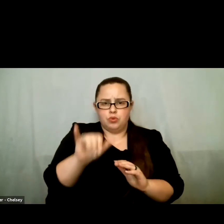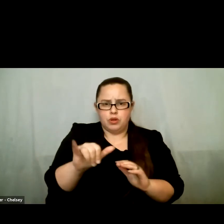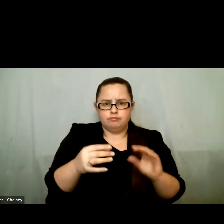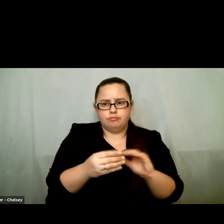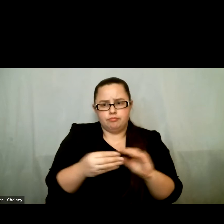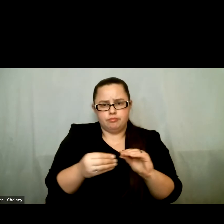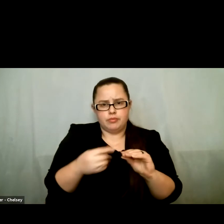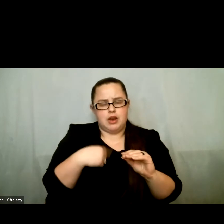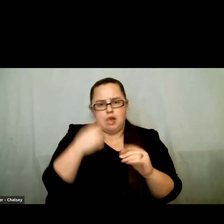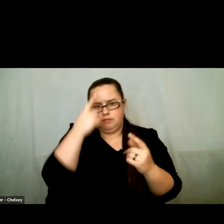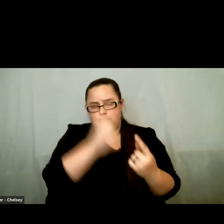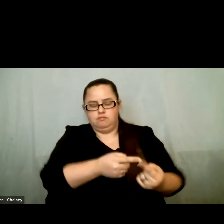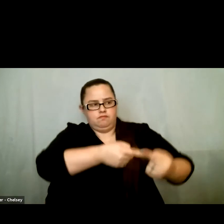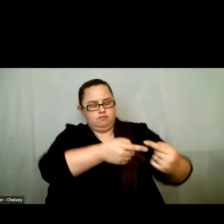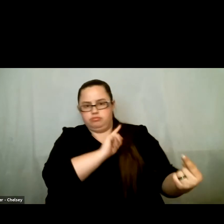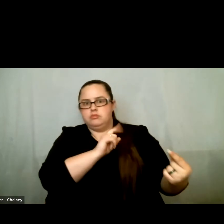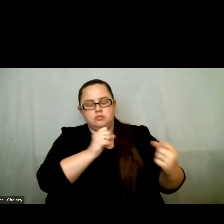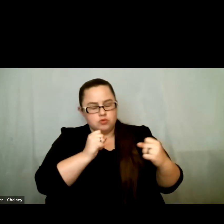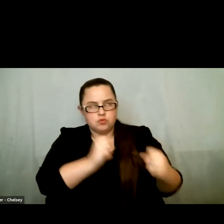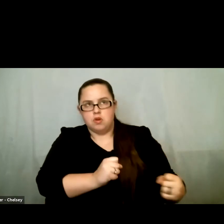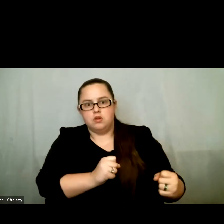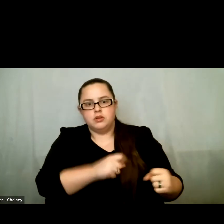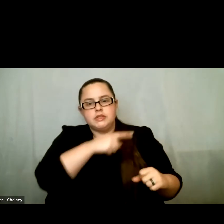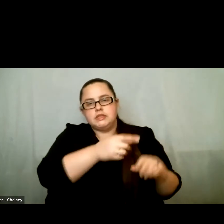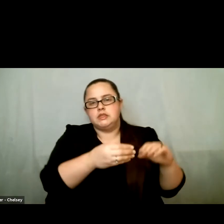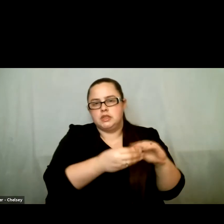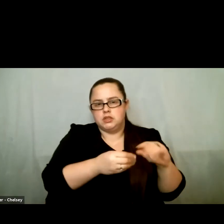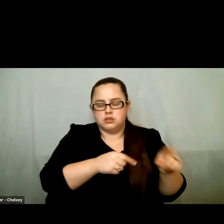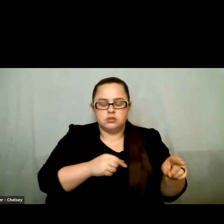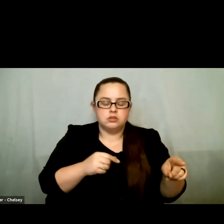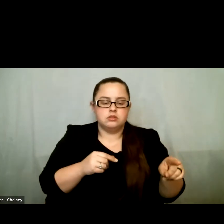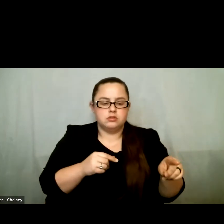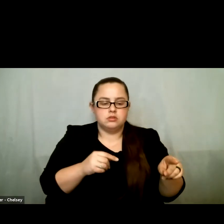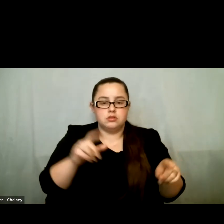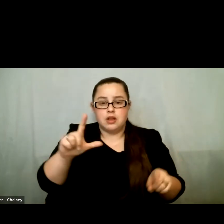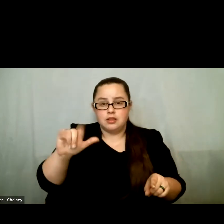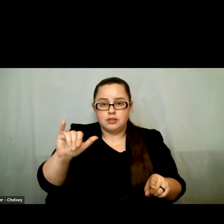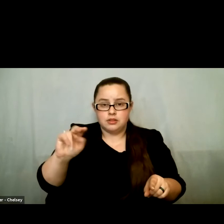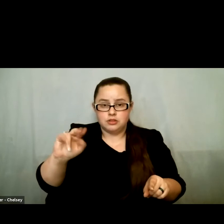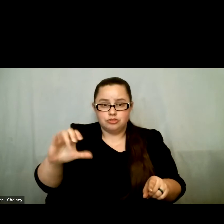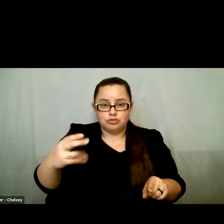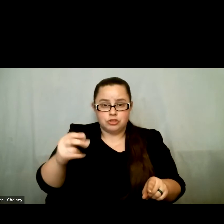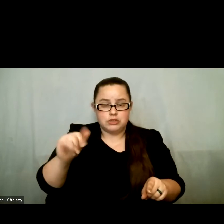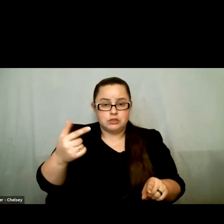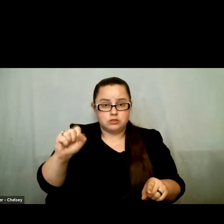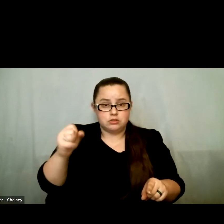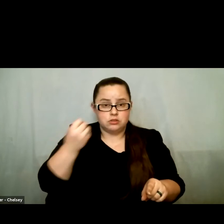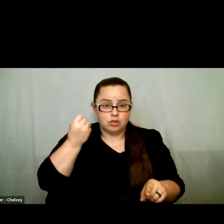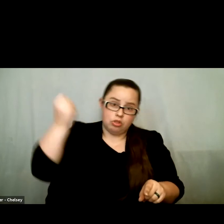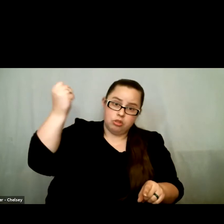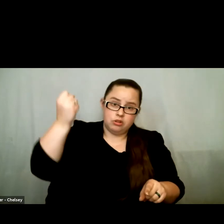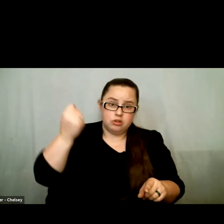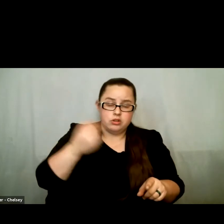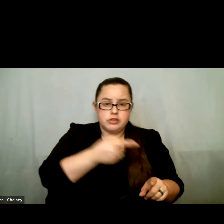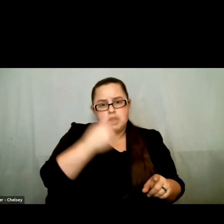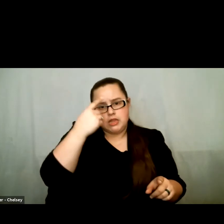I disagree with strongly, was he says lynchings. I guess he feels that's a good part